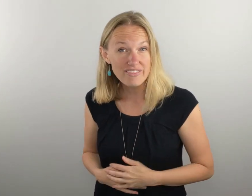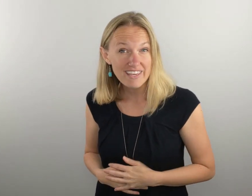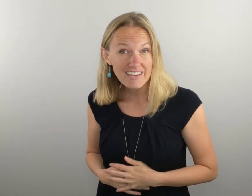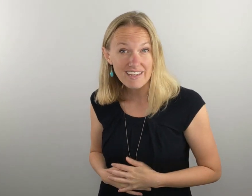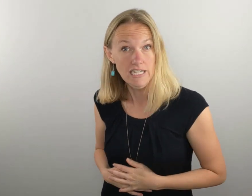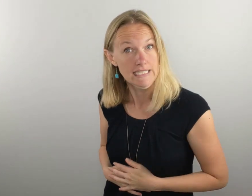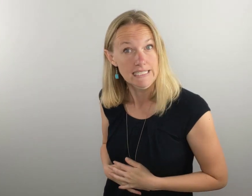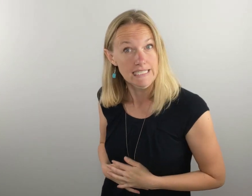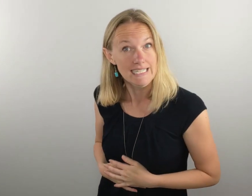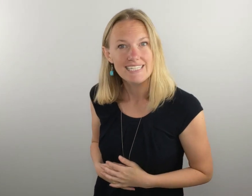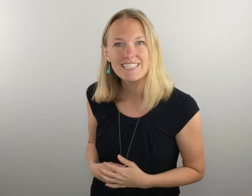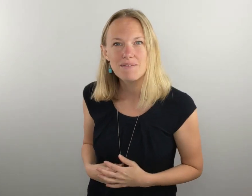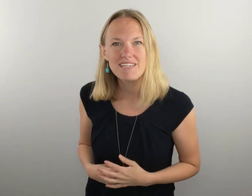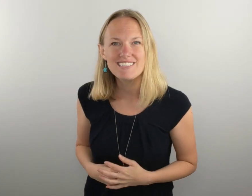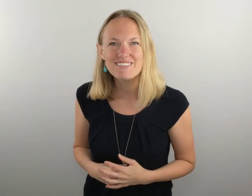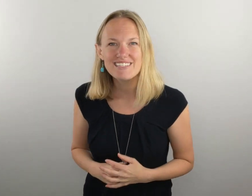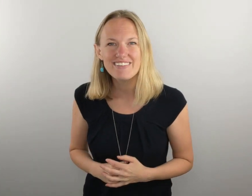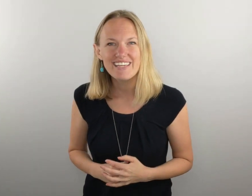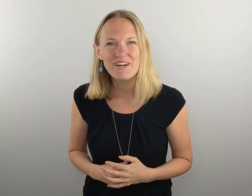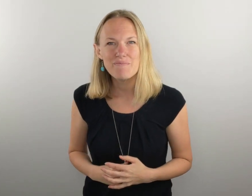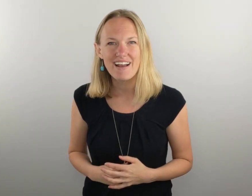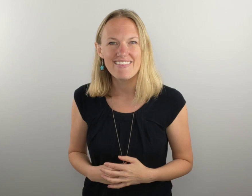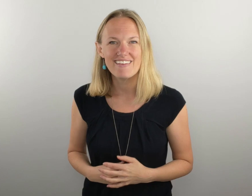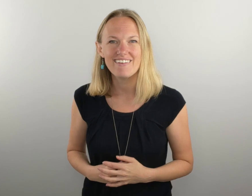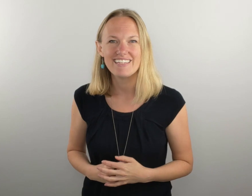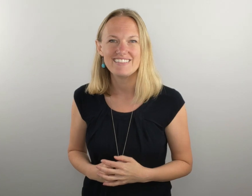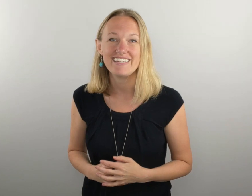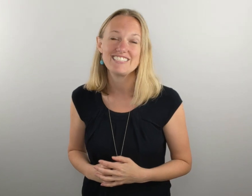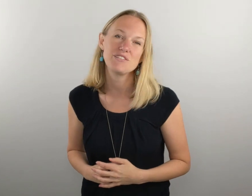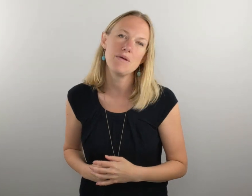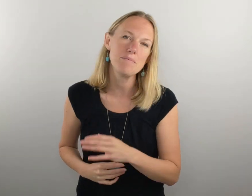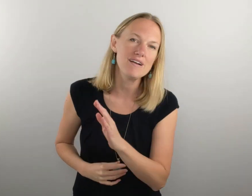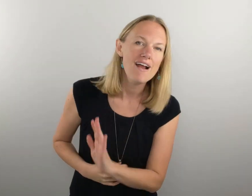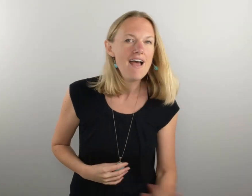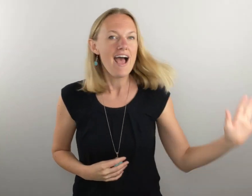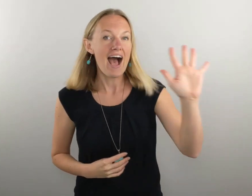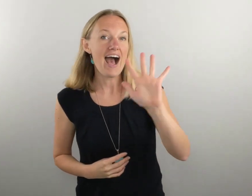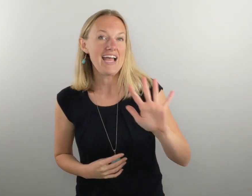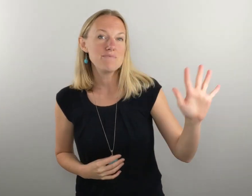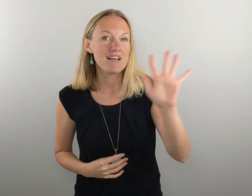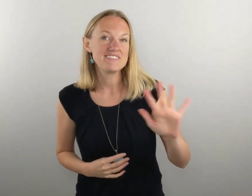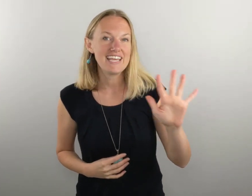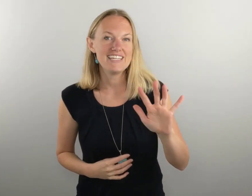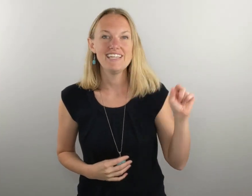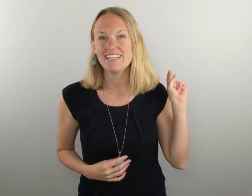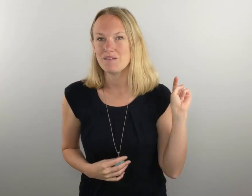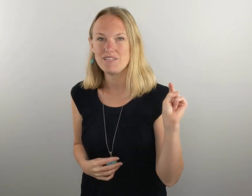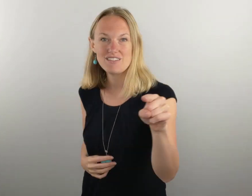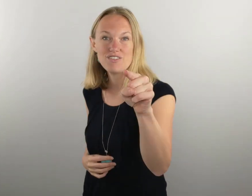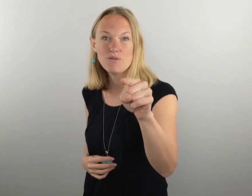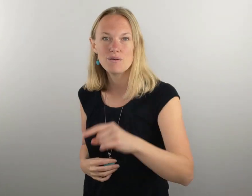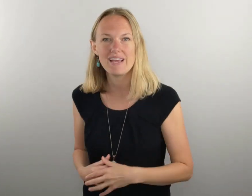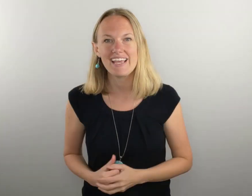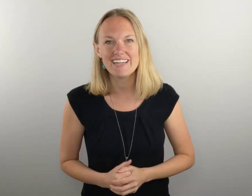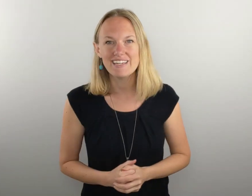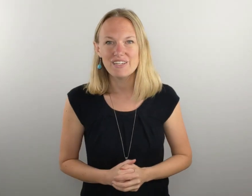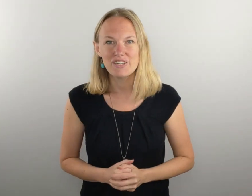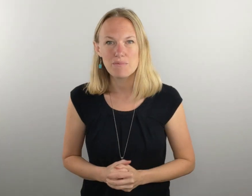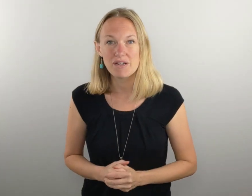thing. It's gonna be a doozy video, but I think we can do it. Just remember, I am left-handed. That means if you are right-handed, you're gonna mirror